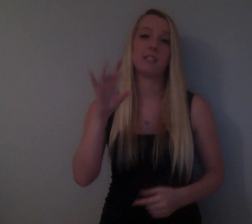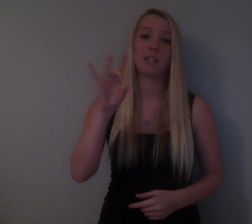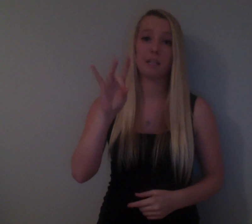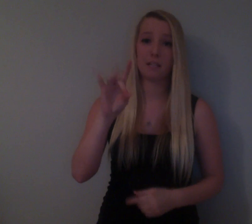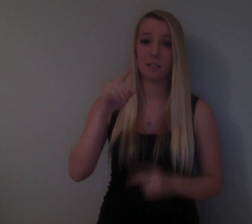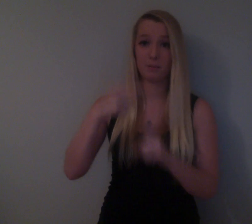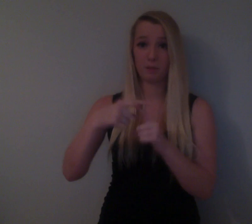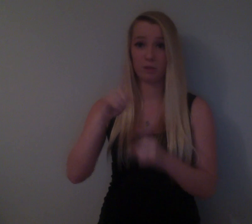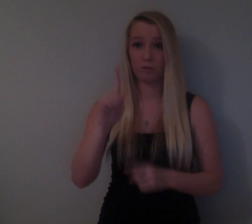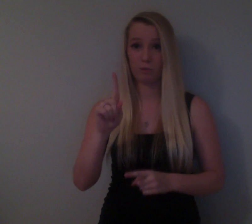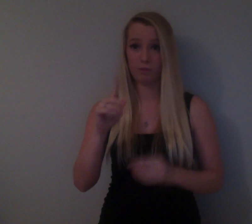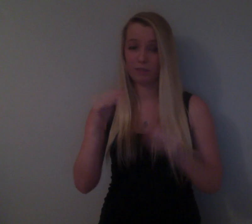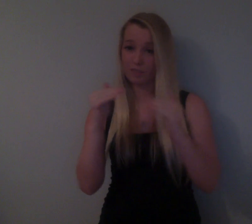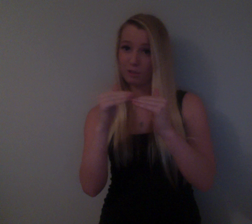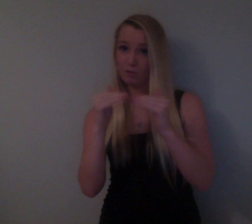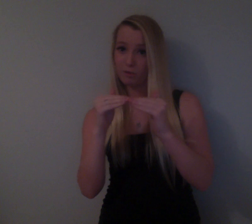Let's do some harder problems.